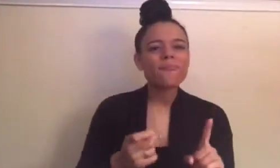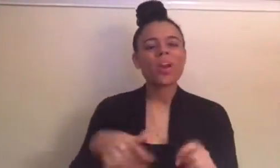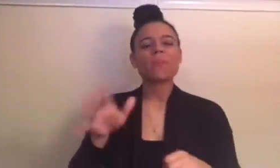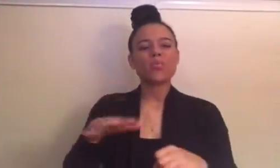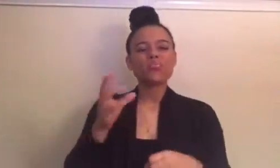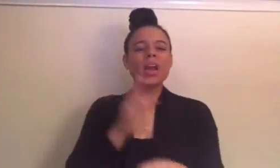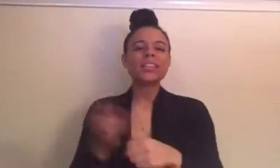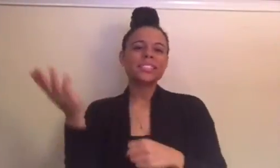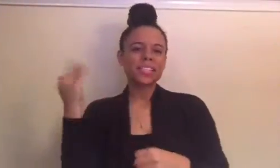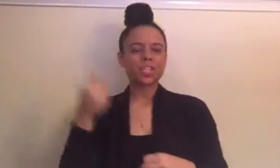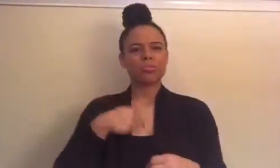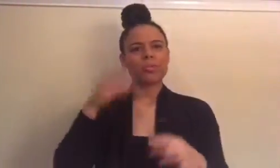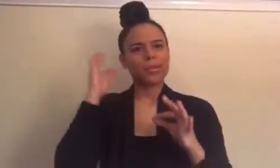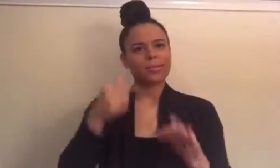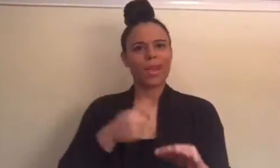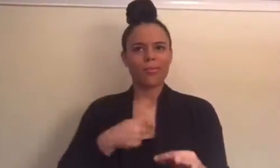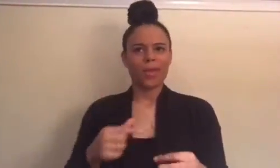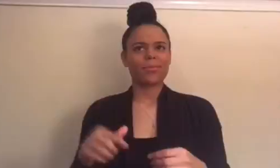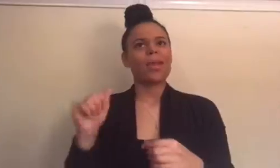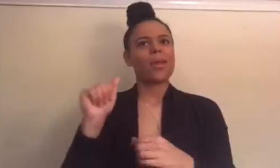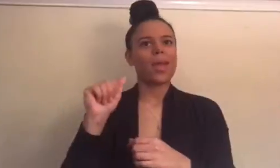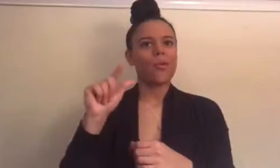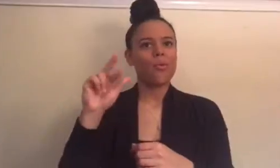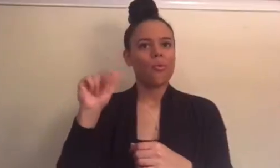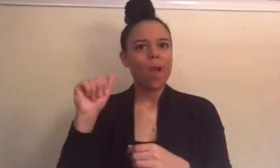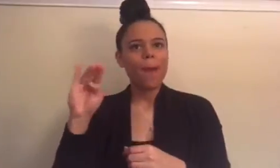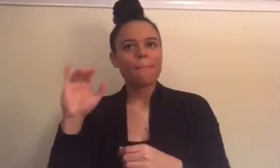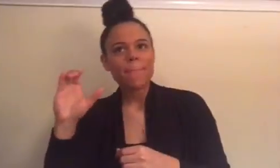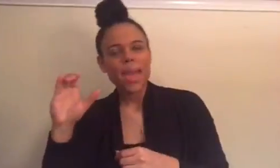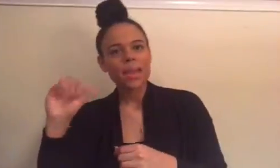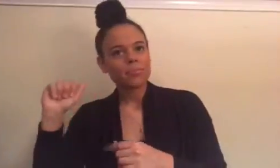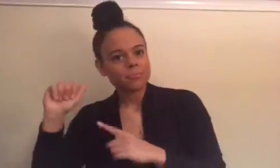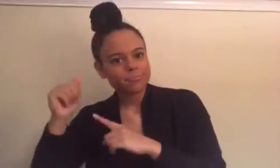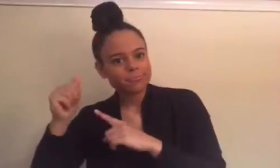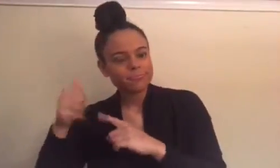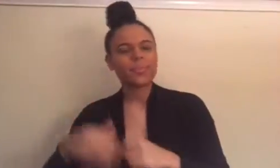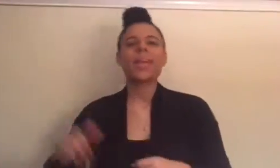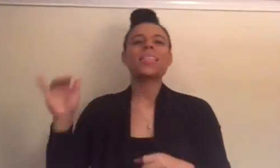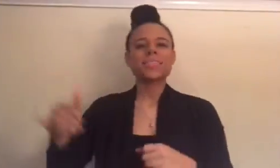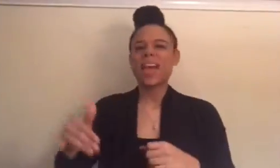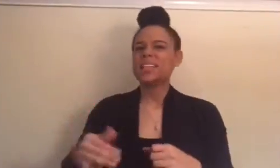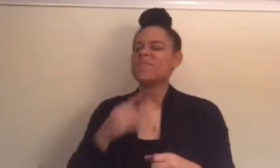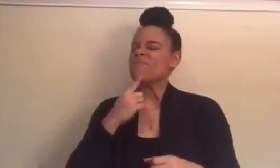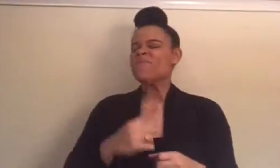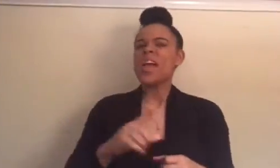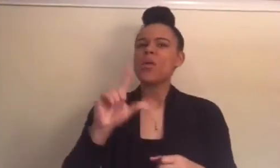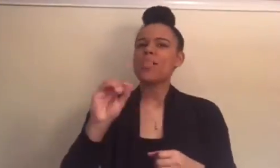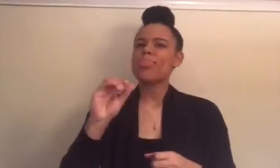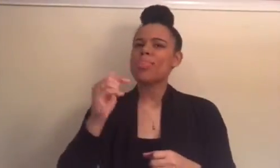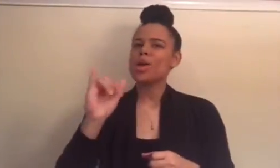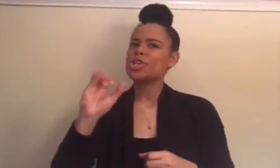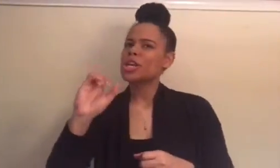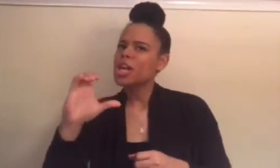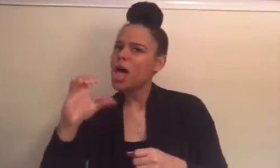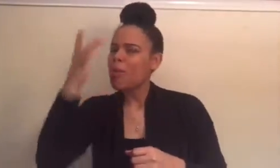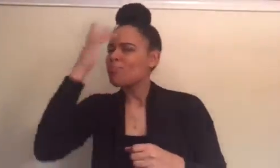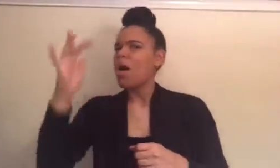ago, I decided that I would learn Arabic, which turns out to be a supremely logical language. To write